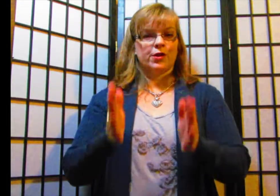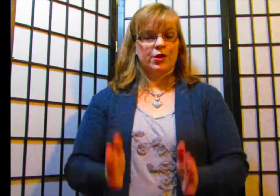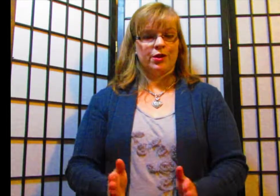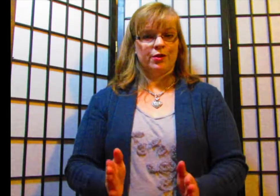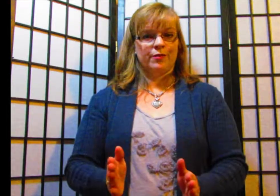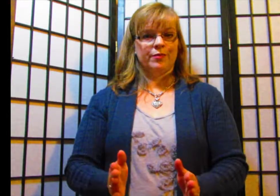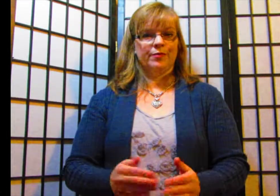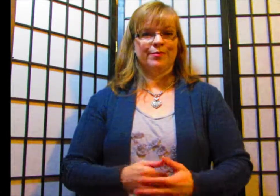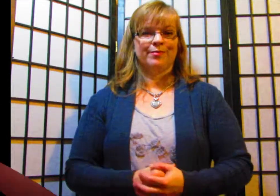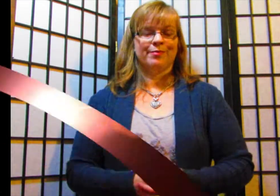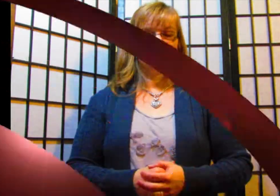Interpreter.